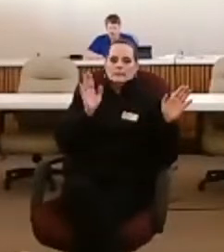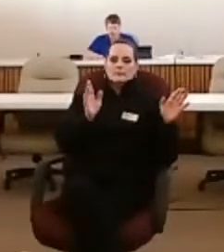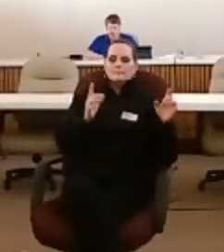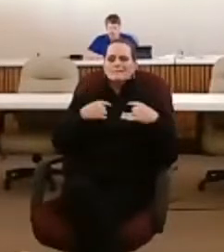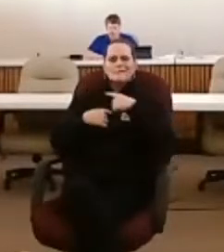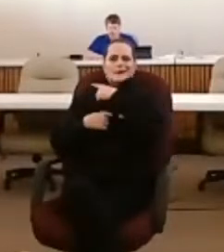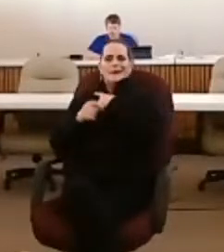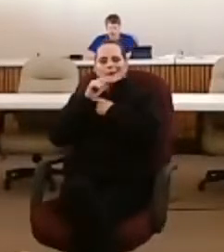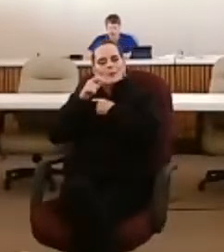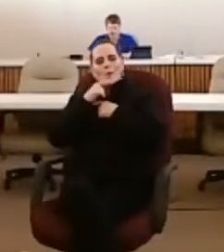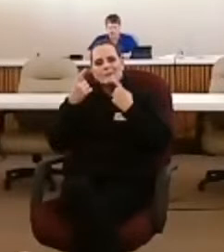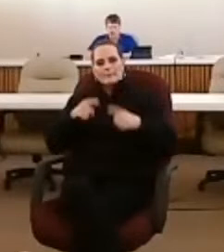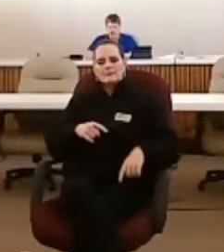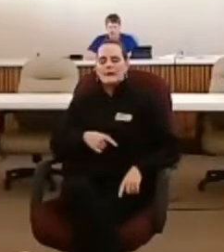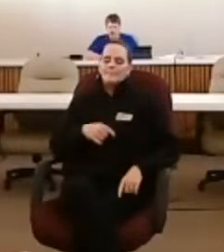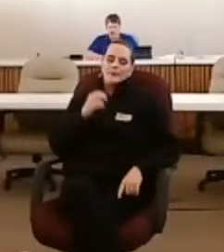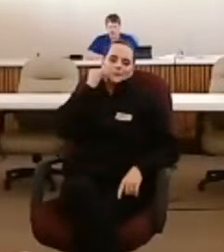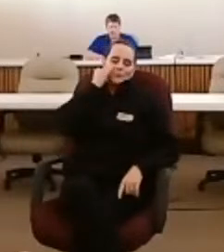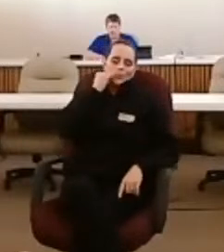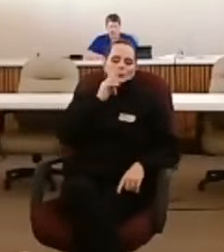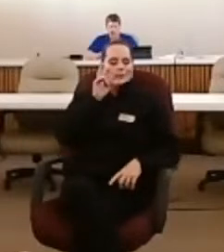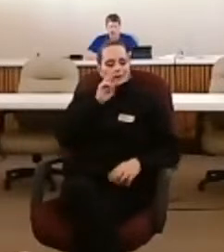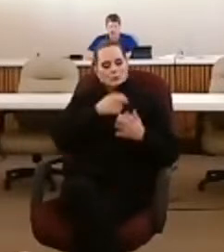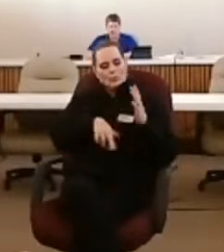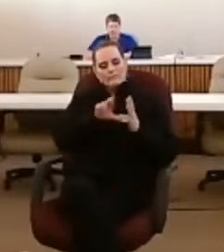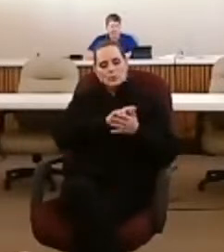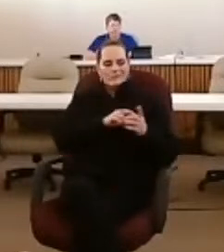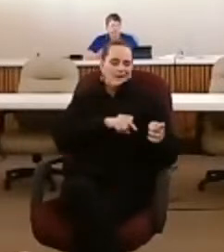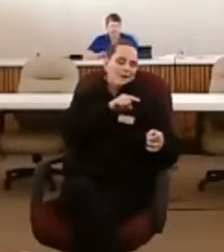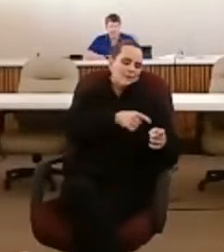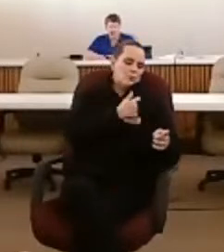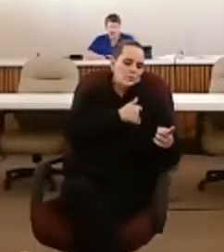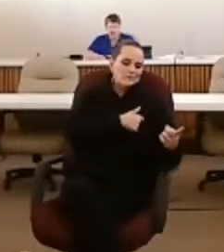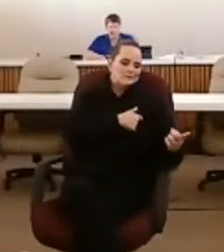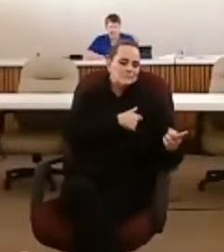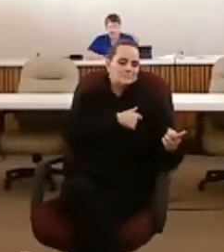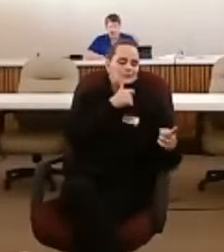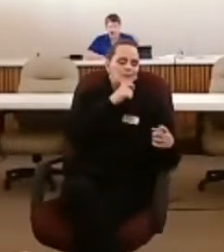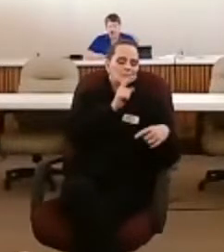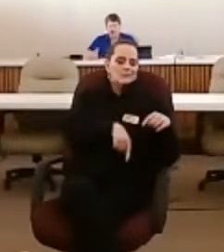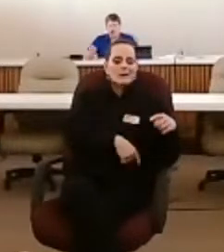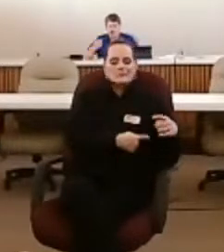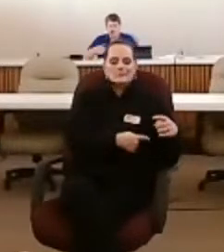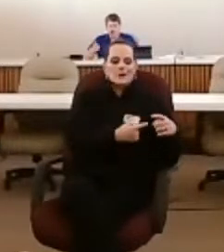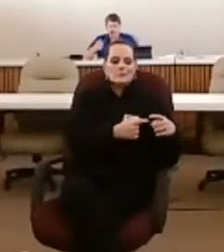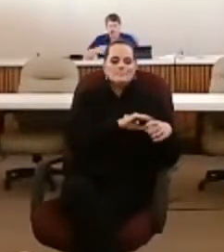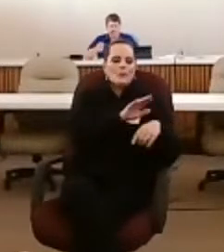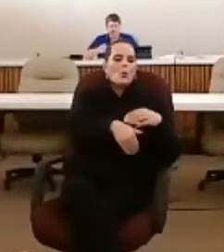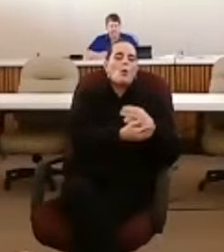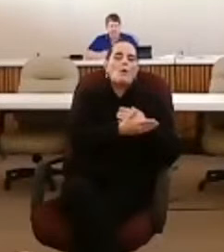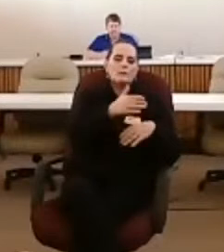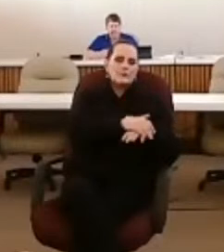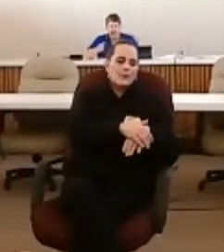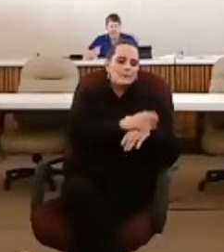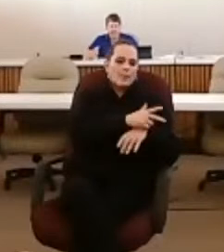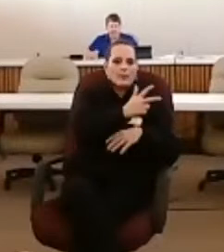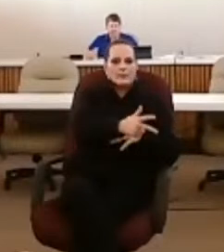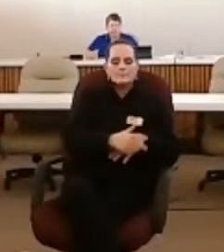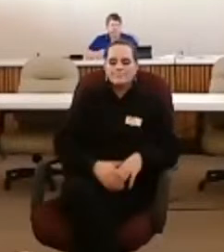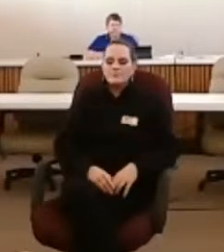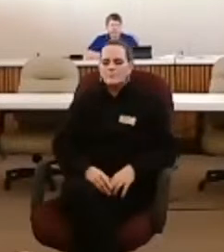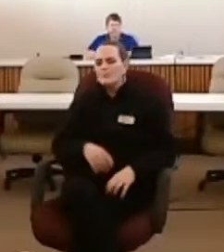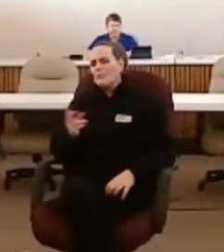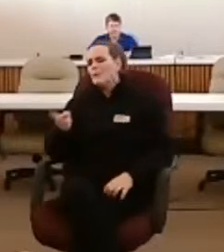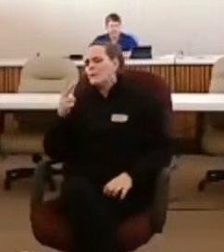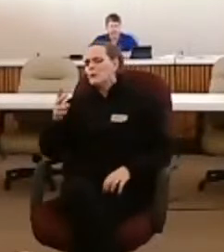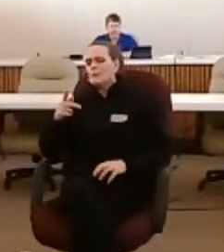let's say that we looked at it and said, you know what, this one really just needs to be no overnight parking. And then 2 or 3 residents came in and said, I think this one